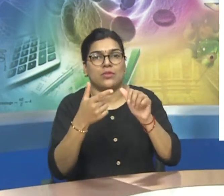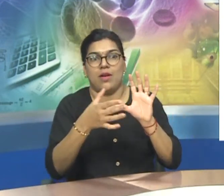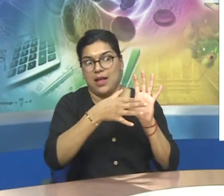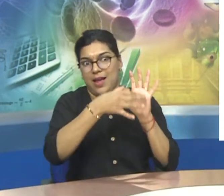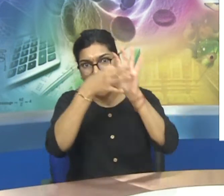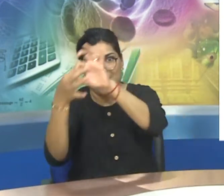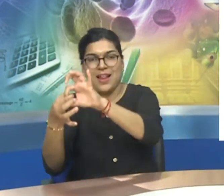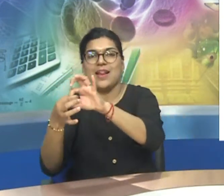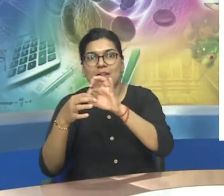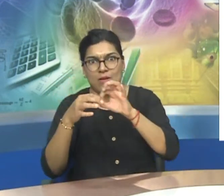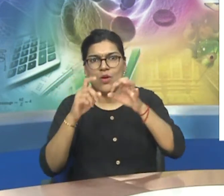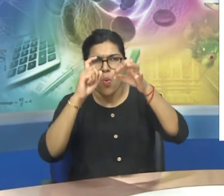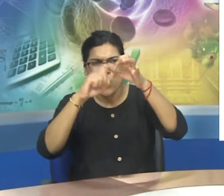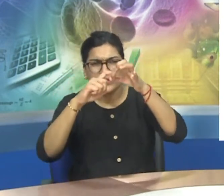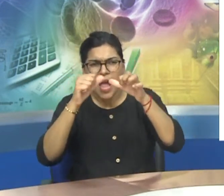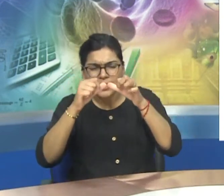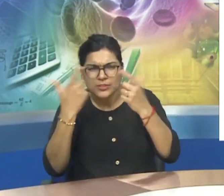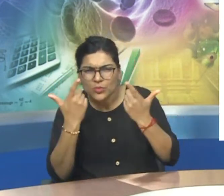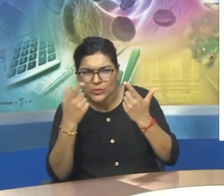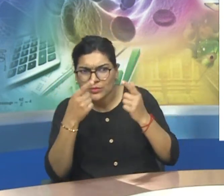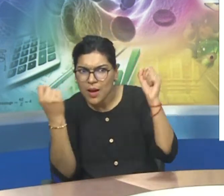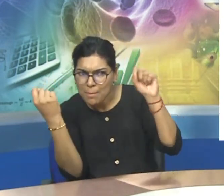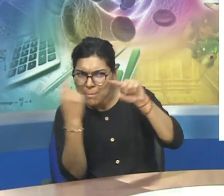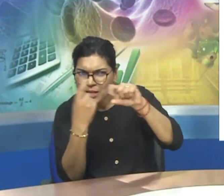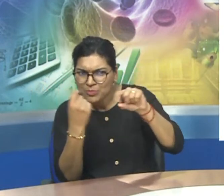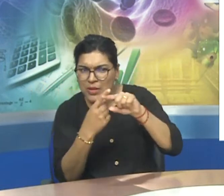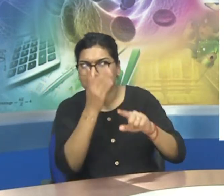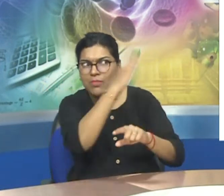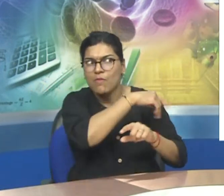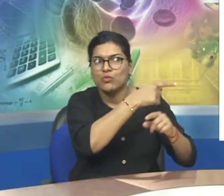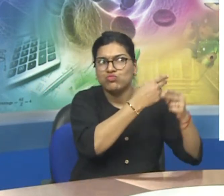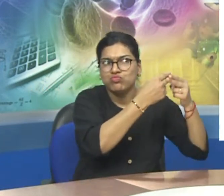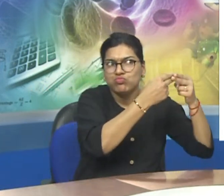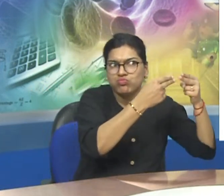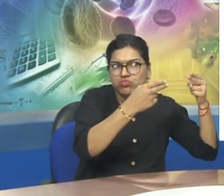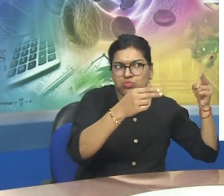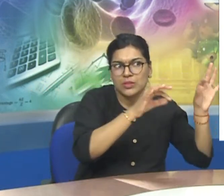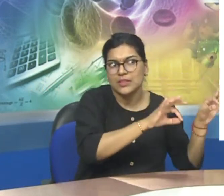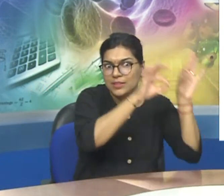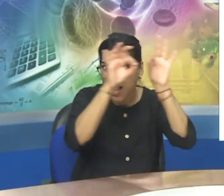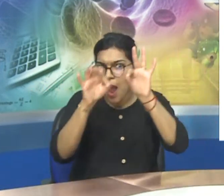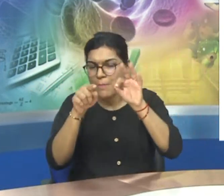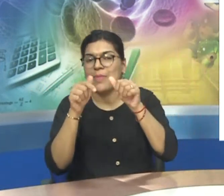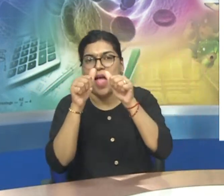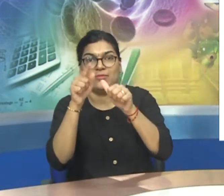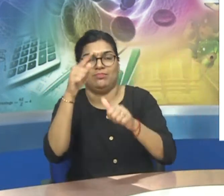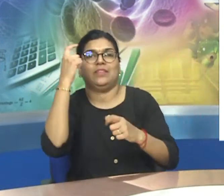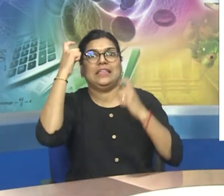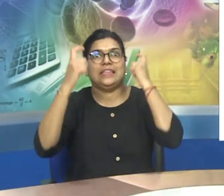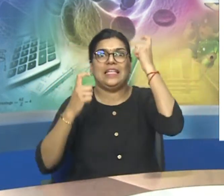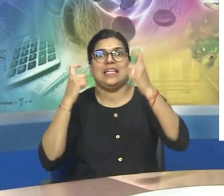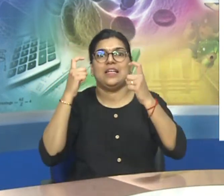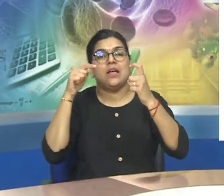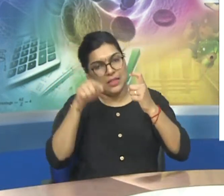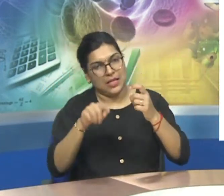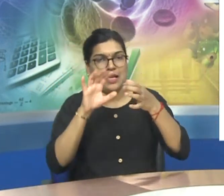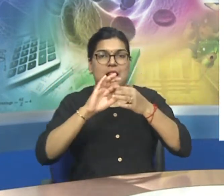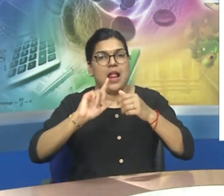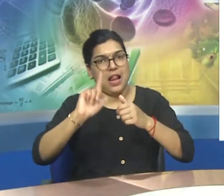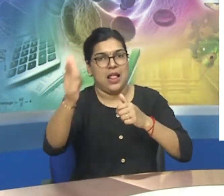passage, and after reading the passage, we need to find the answers also of